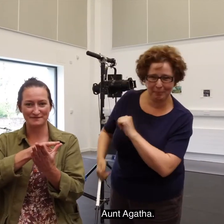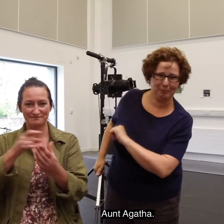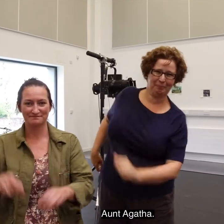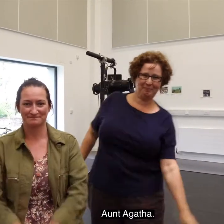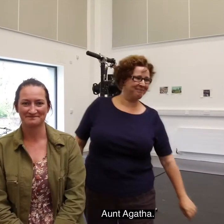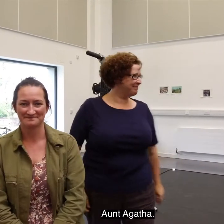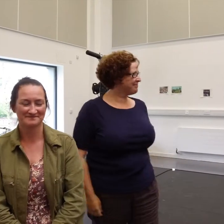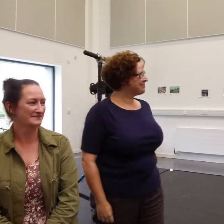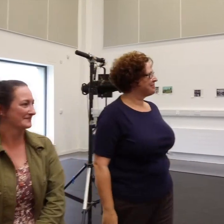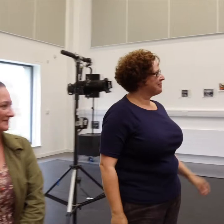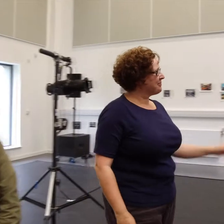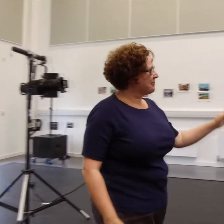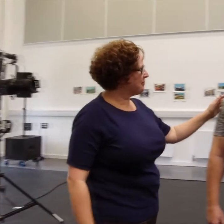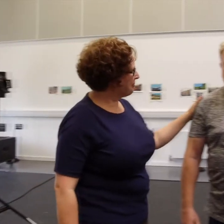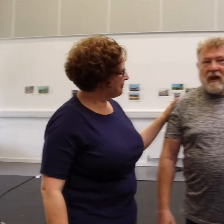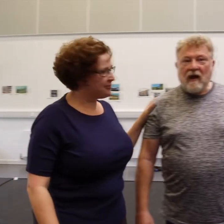Agatha.